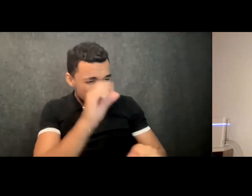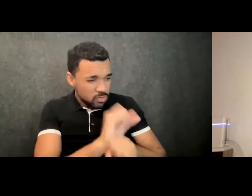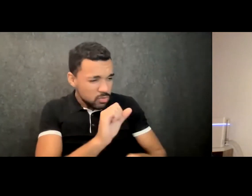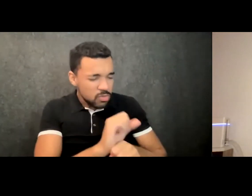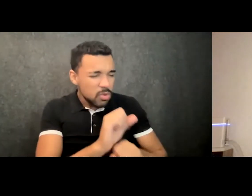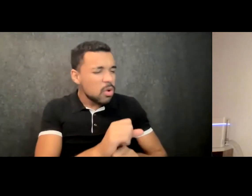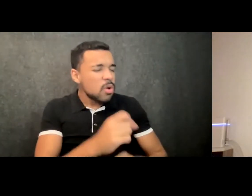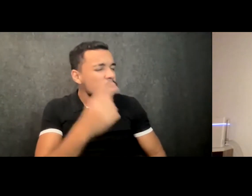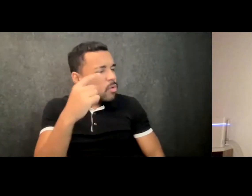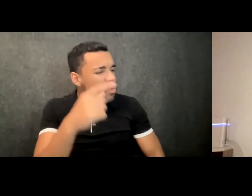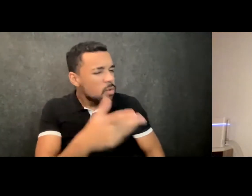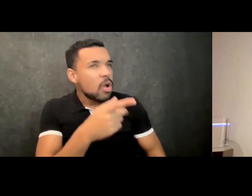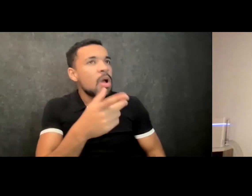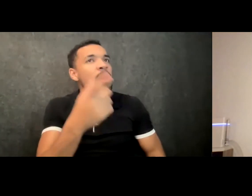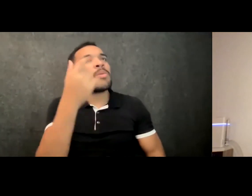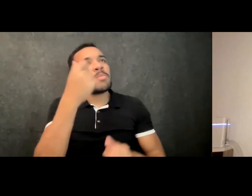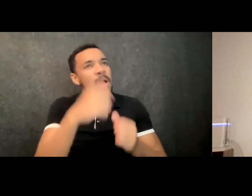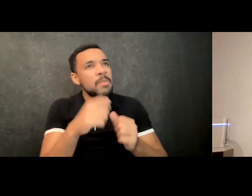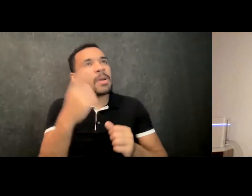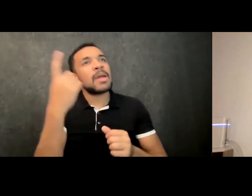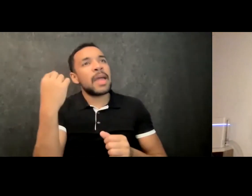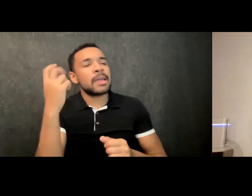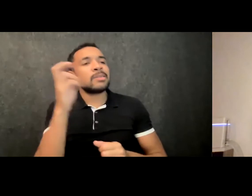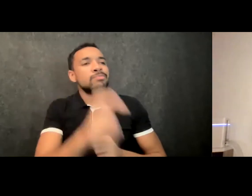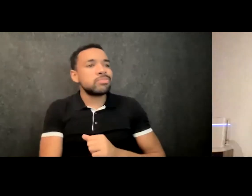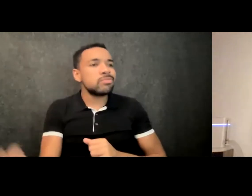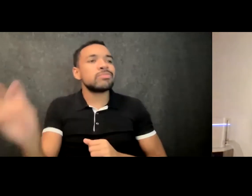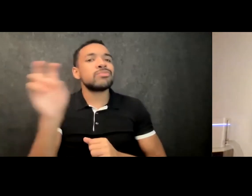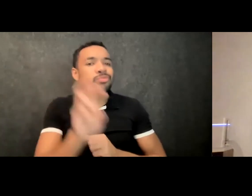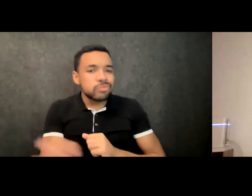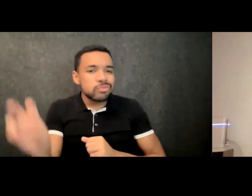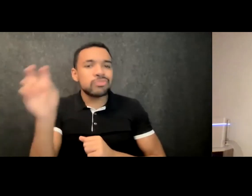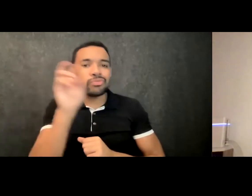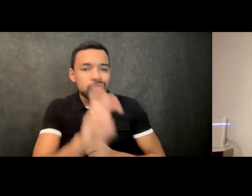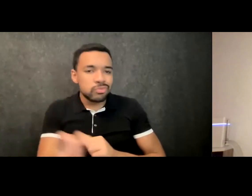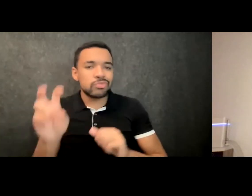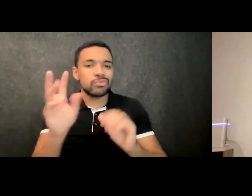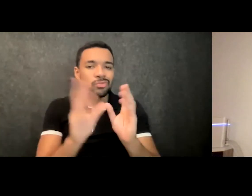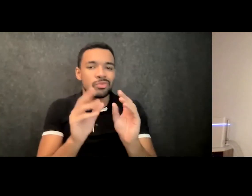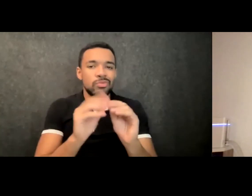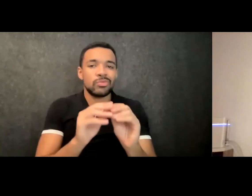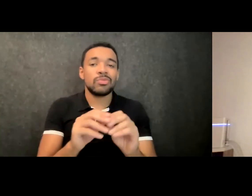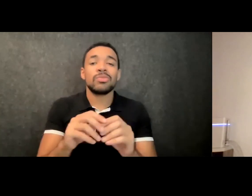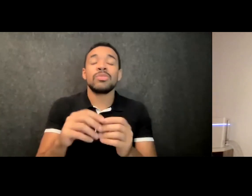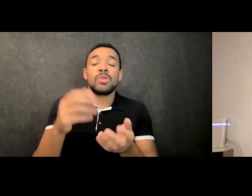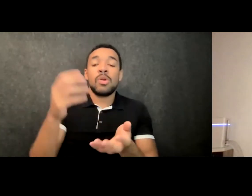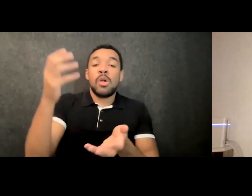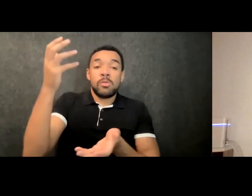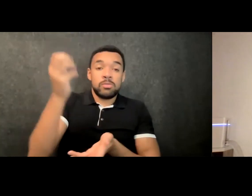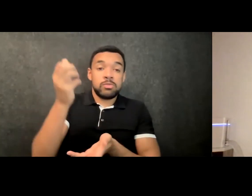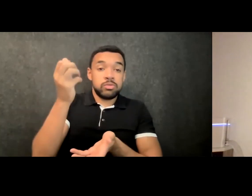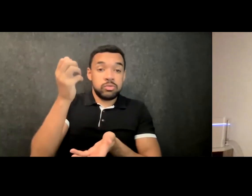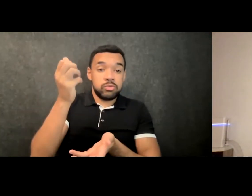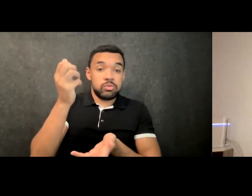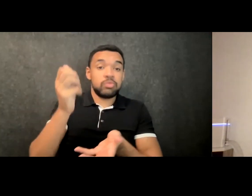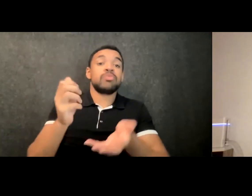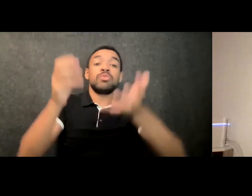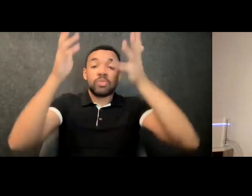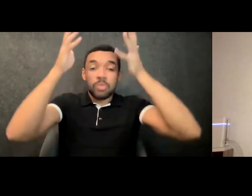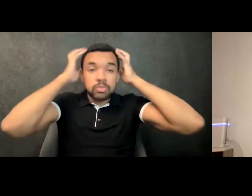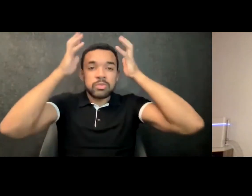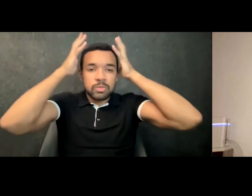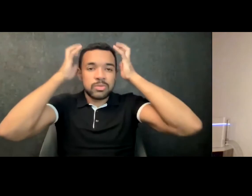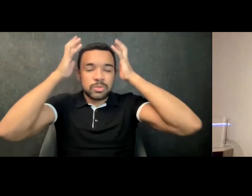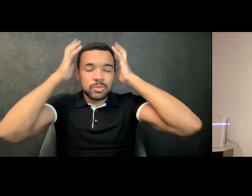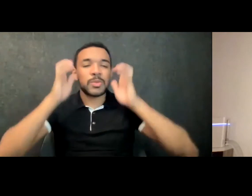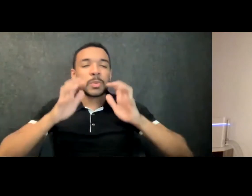traveled for work a ton last year. She squirted shampoo into her hands. She used her fingertips to massage it in,